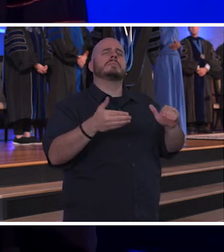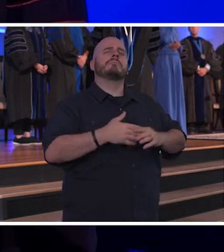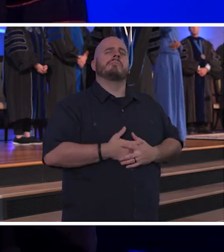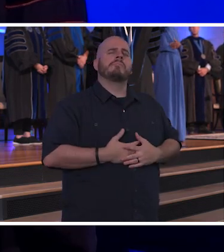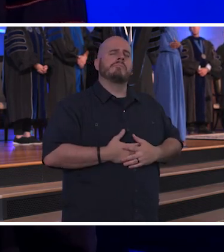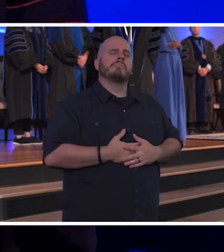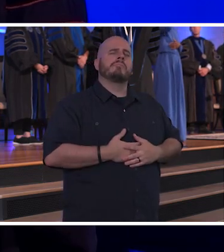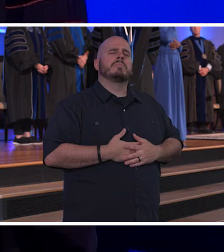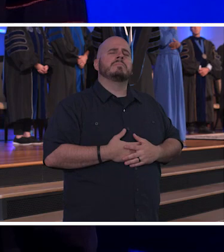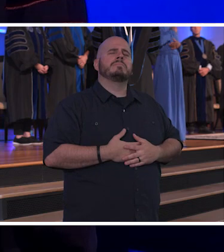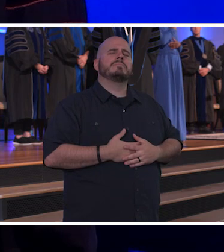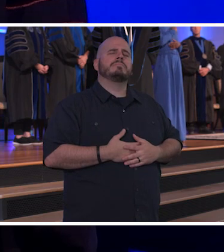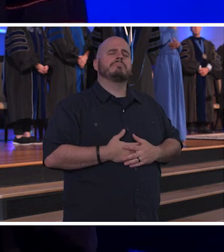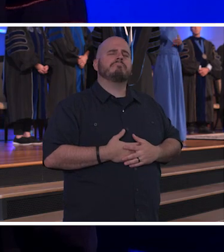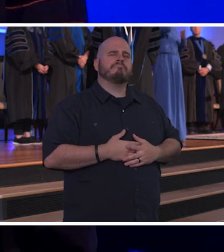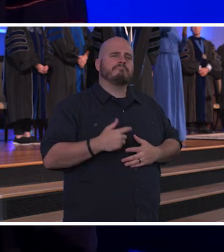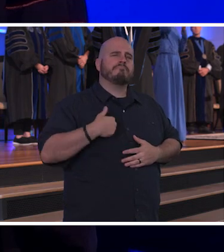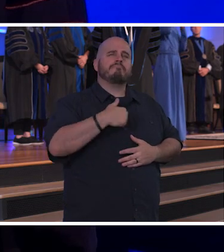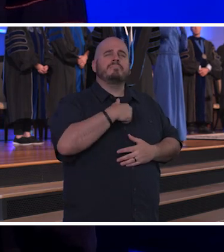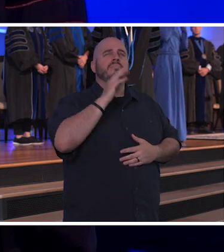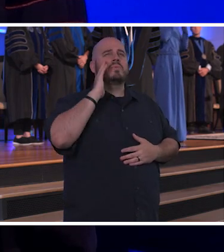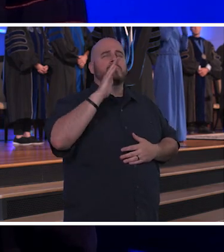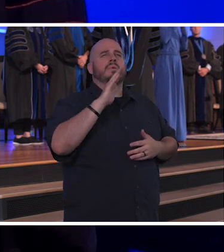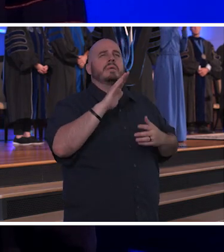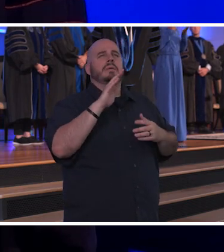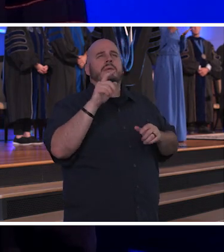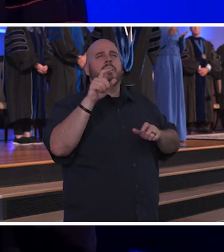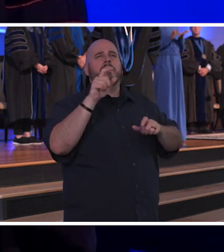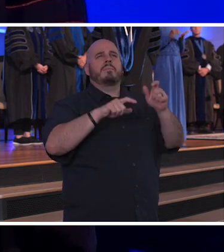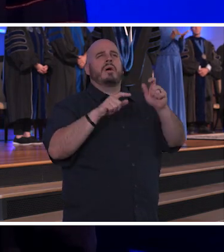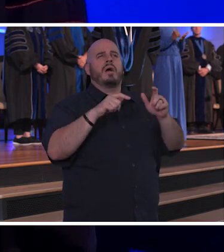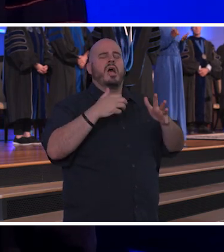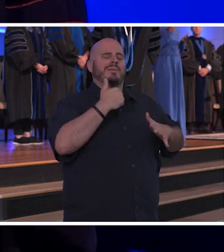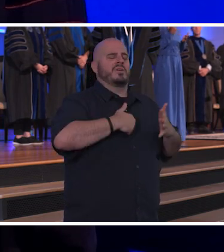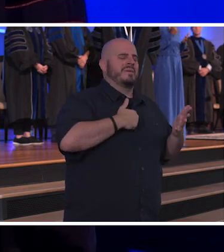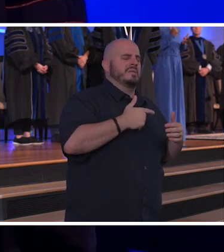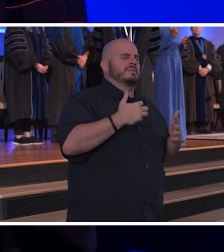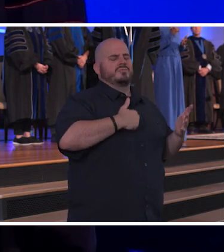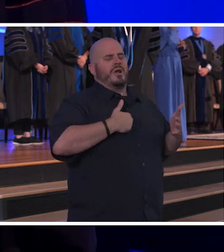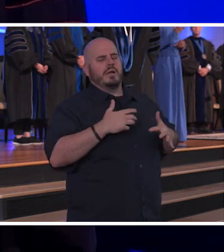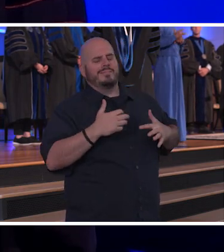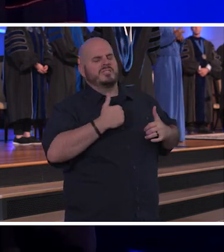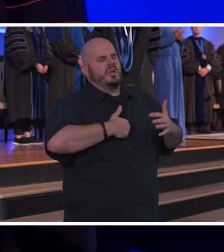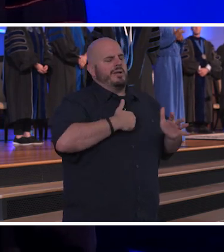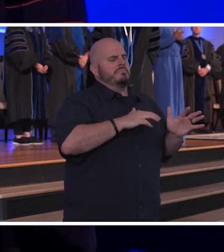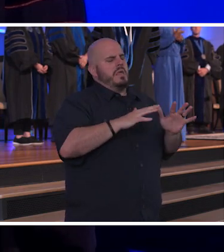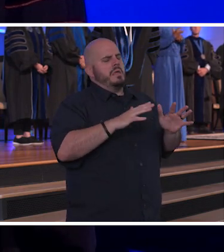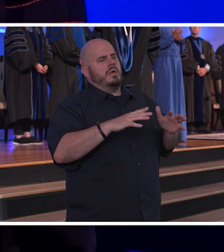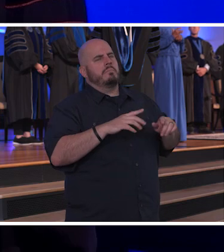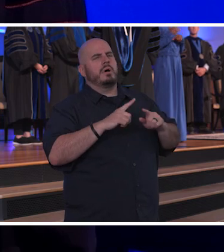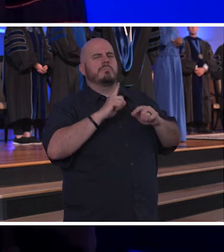people not just, oh, I'm sorry about this, I'm sorry about this, but we would truly